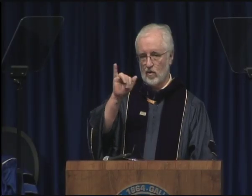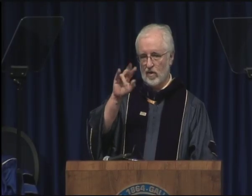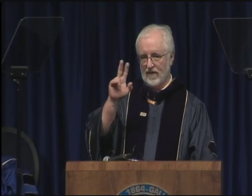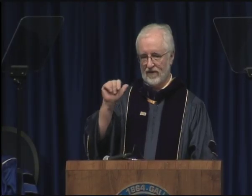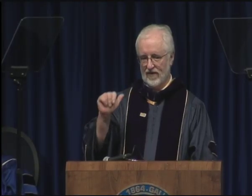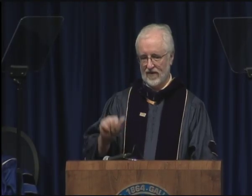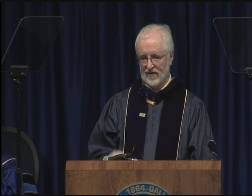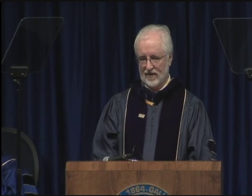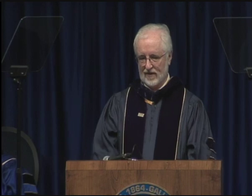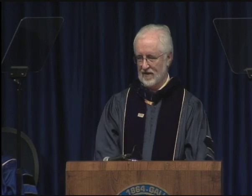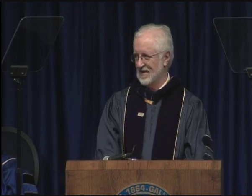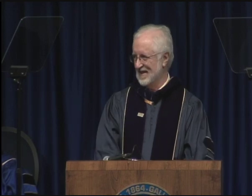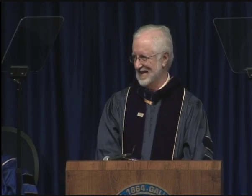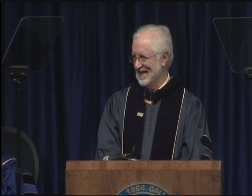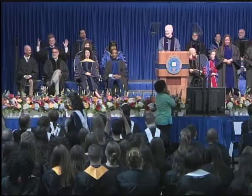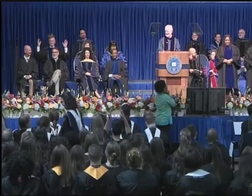Karina Rivas.